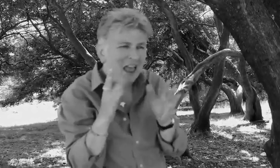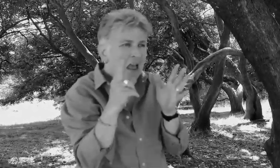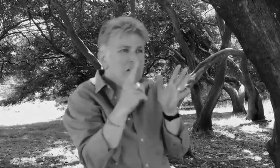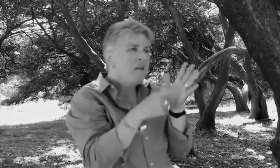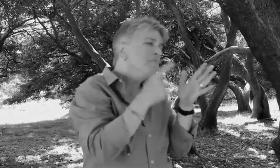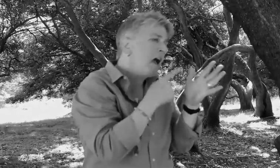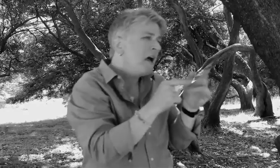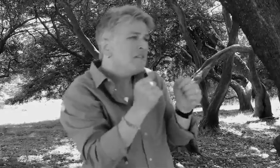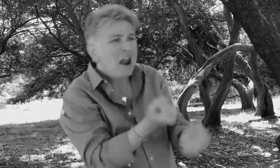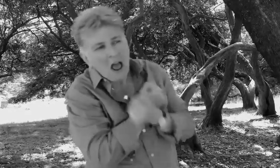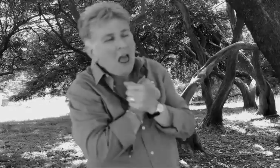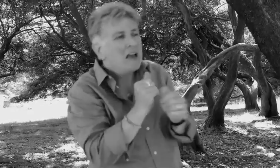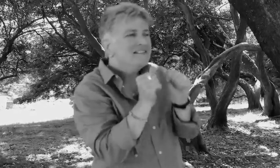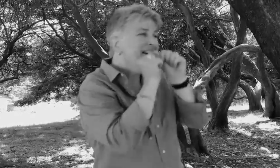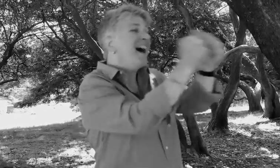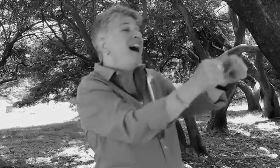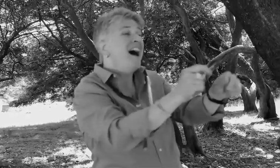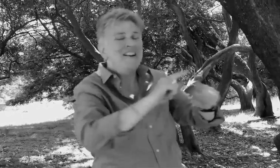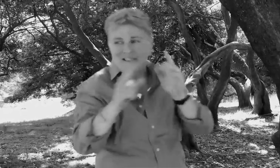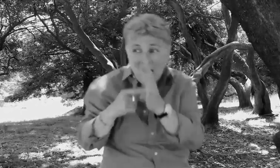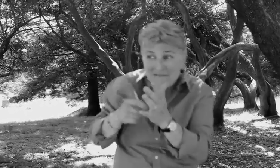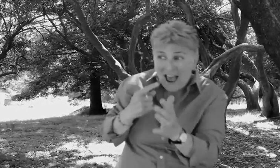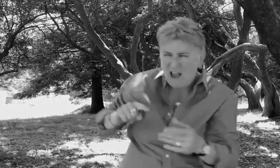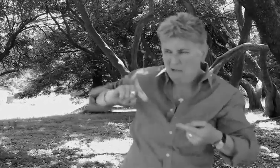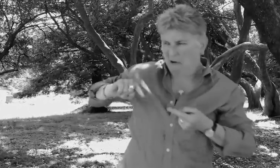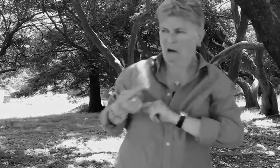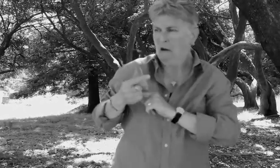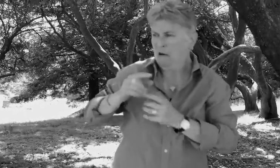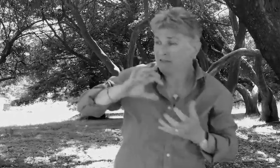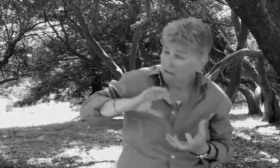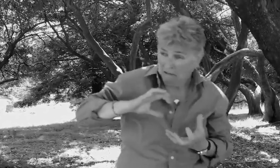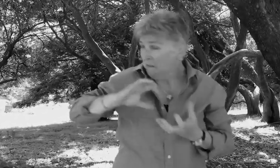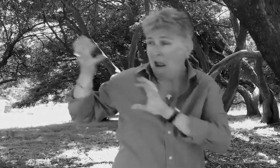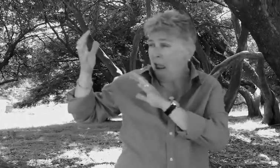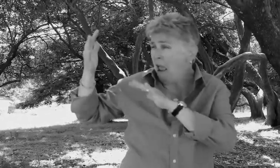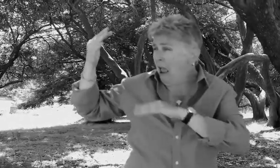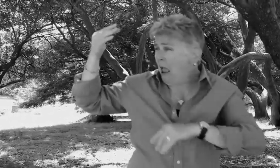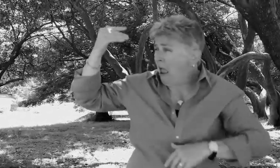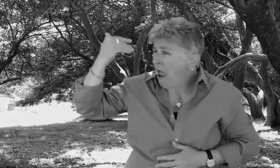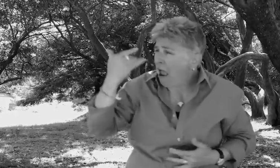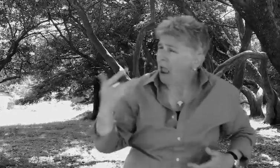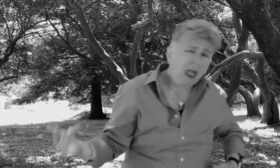say. Sometimes it lasts and loves, but sometimes it hurts instead.